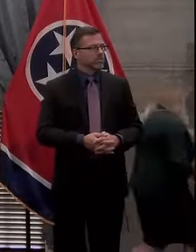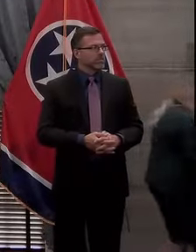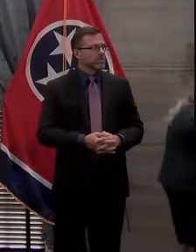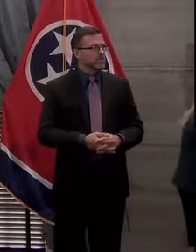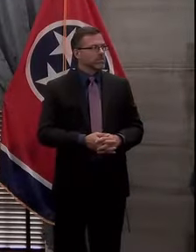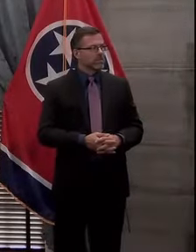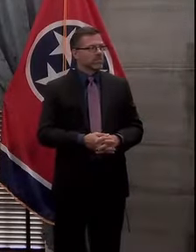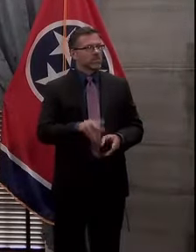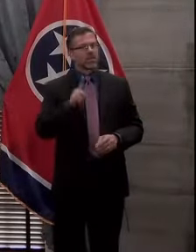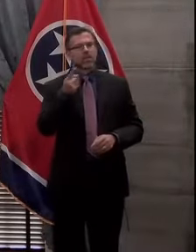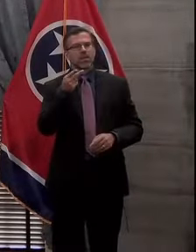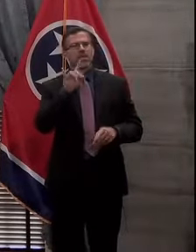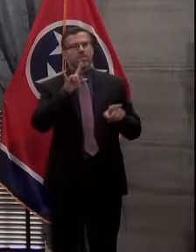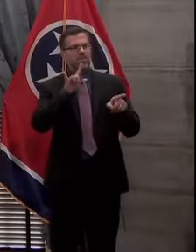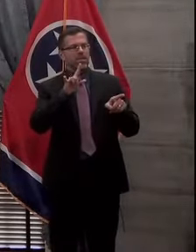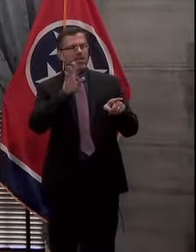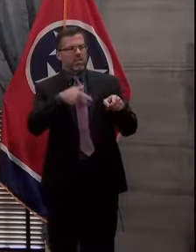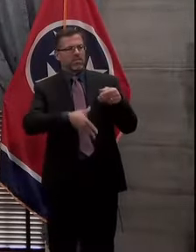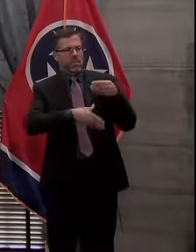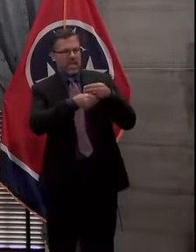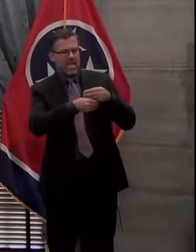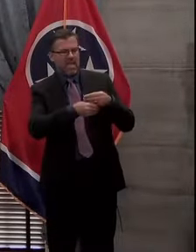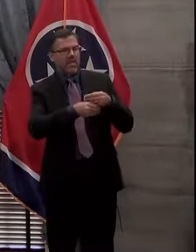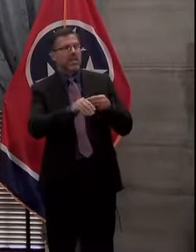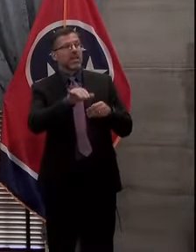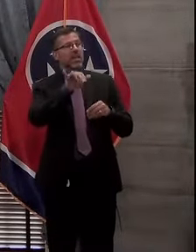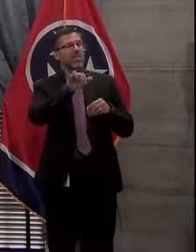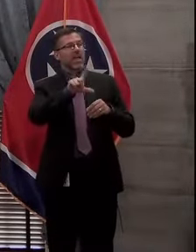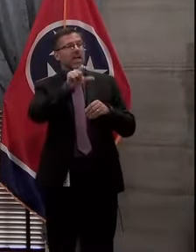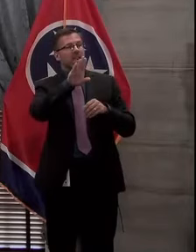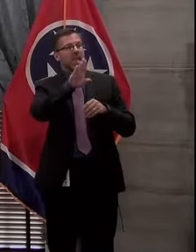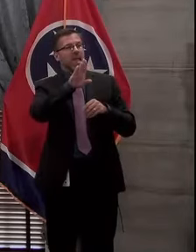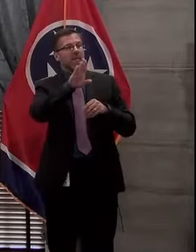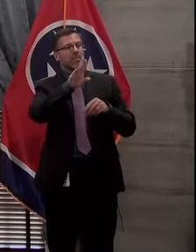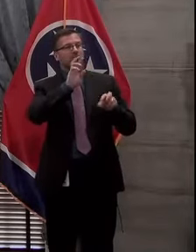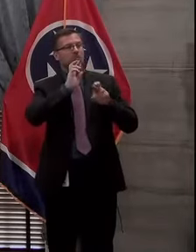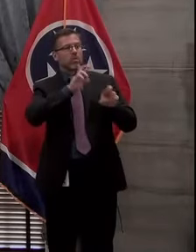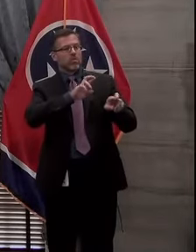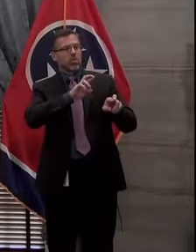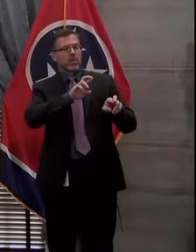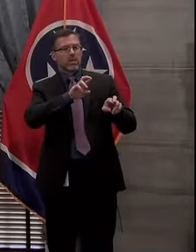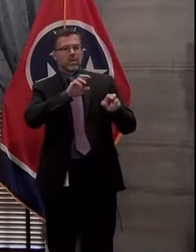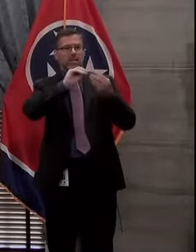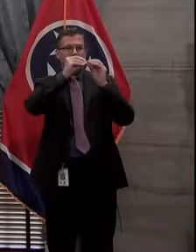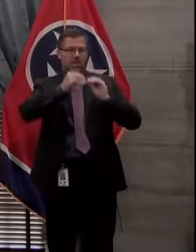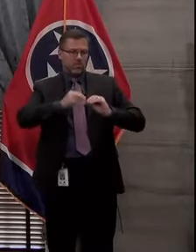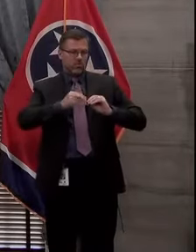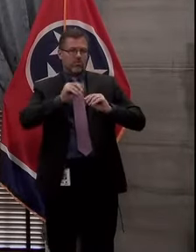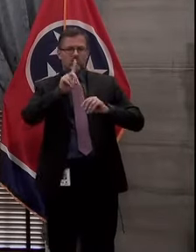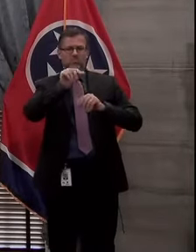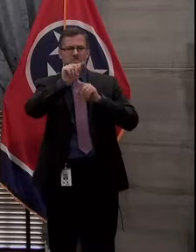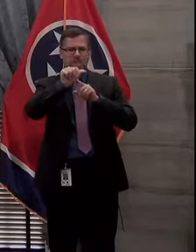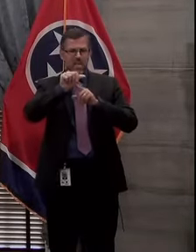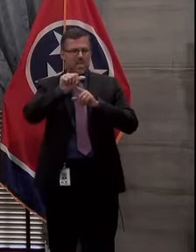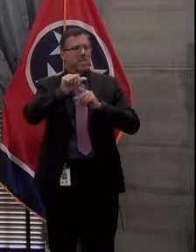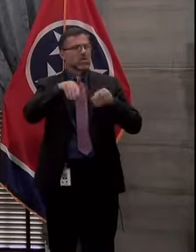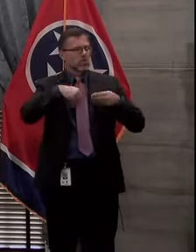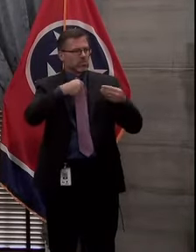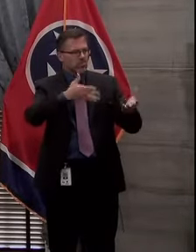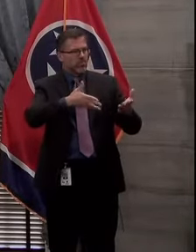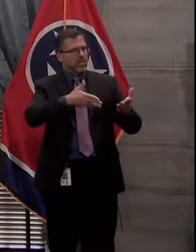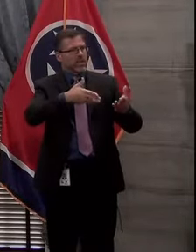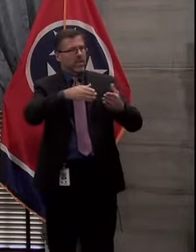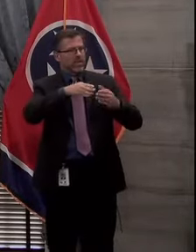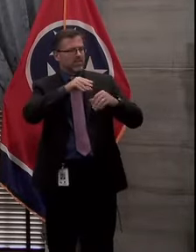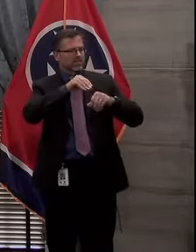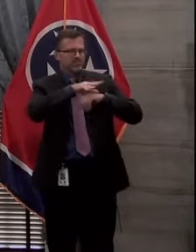Phil, that we have used that lab reporting data to determine and to provide guidance and advice